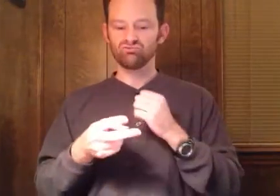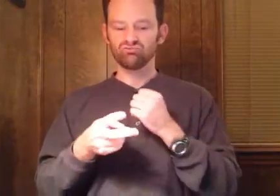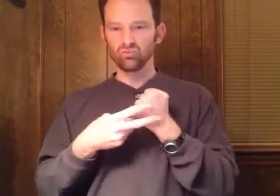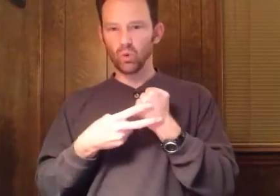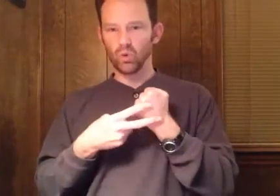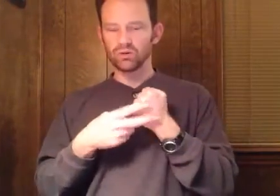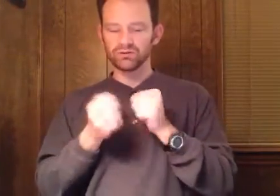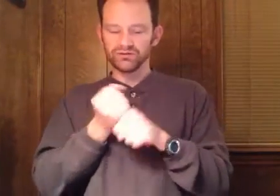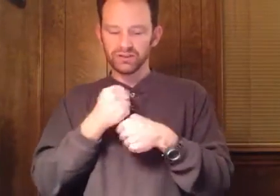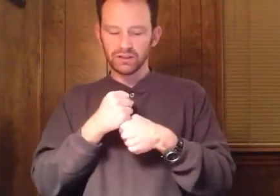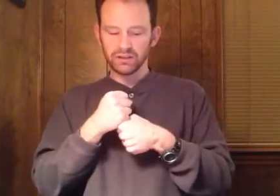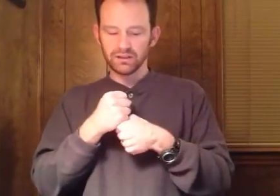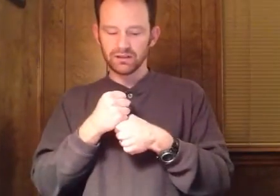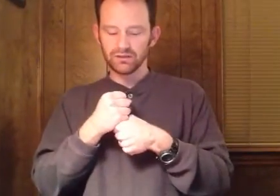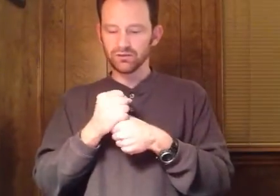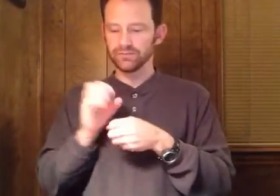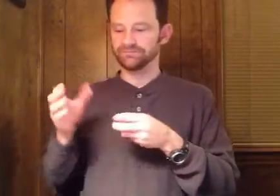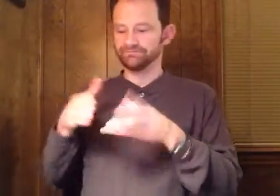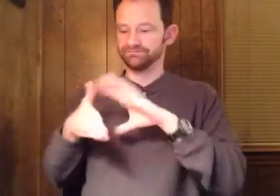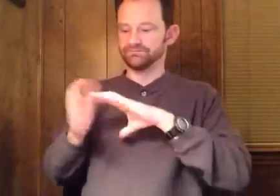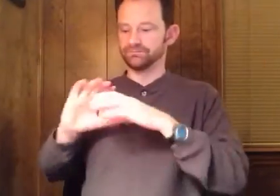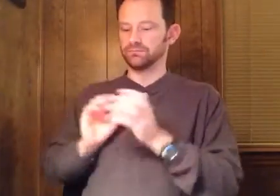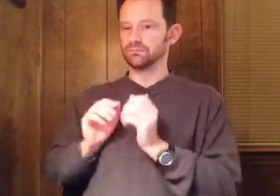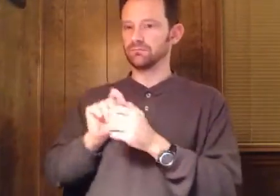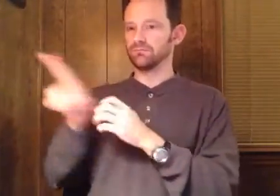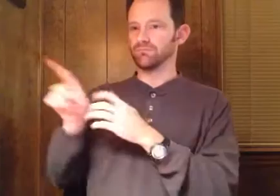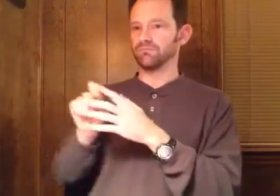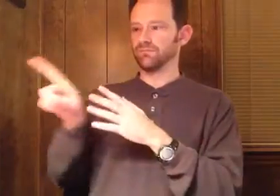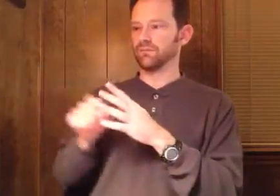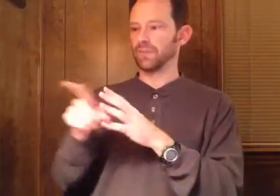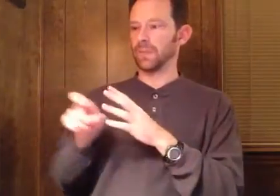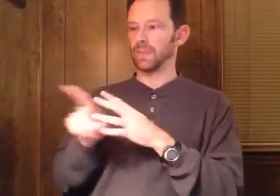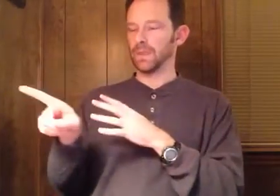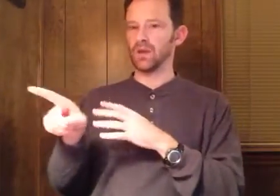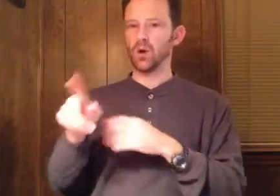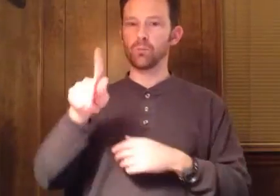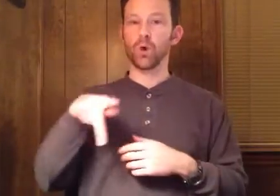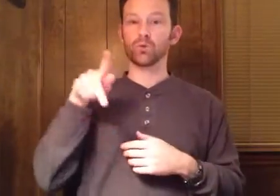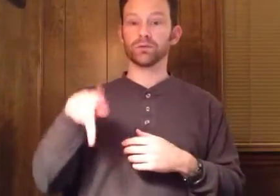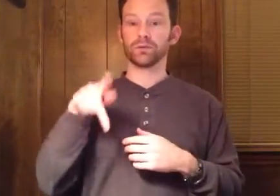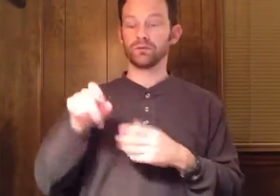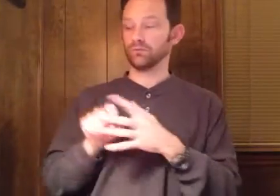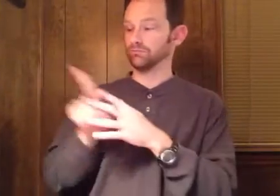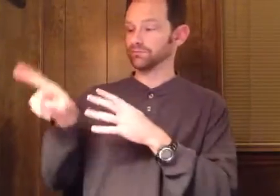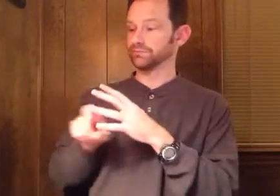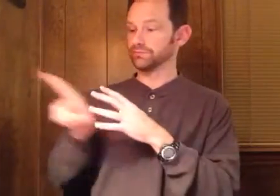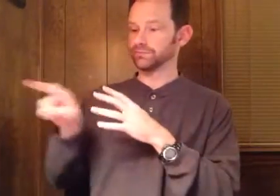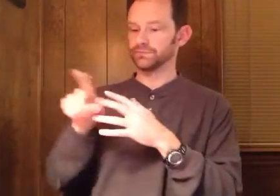package proteins and other materials from the endoplasmic reticulum for storage in the cell or secretion outside of the